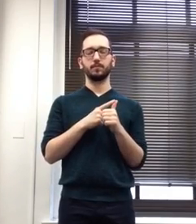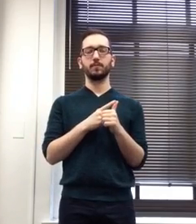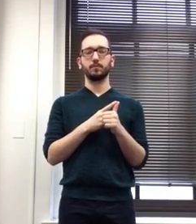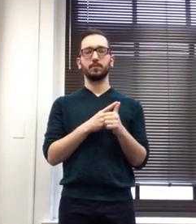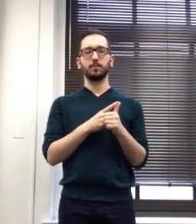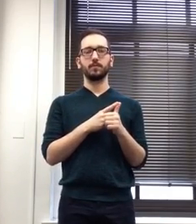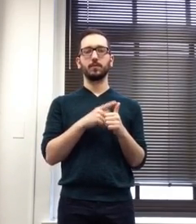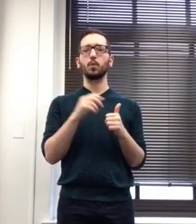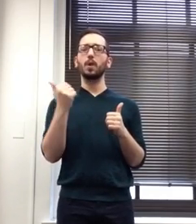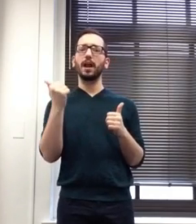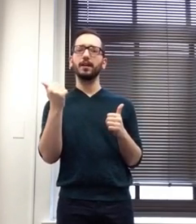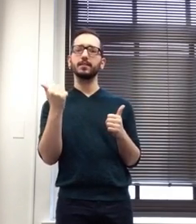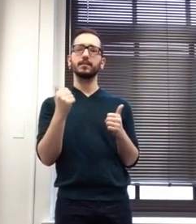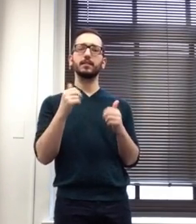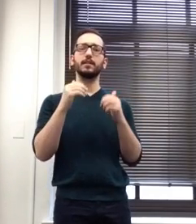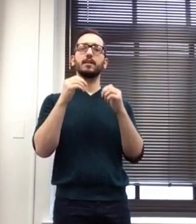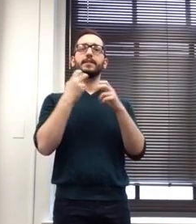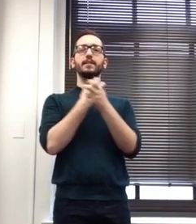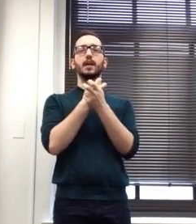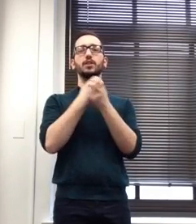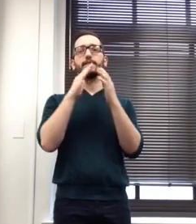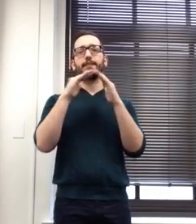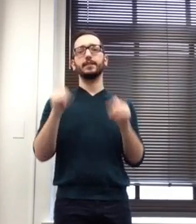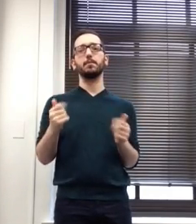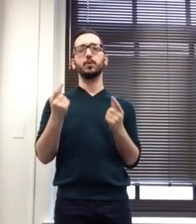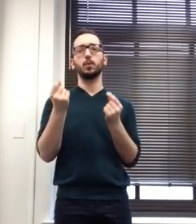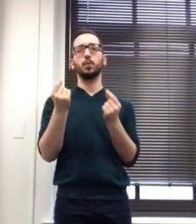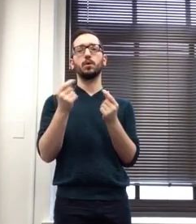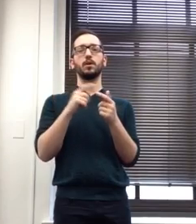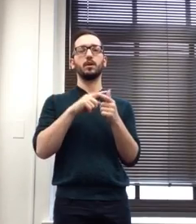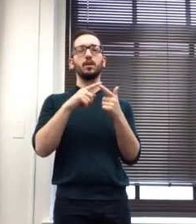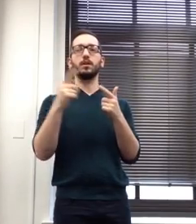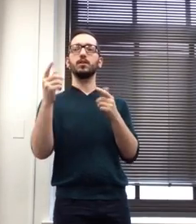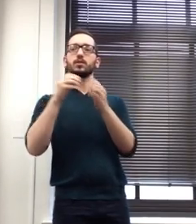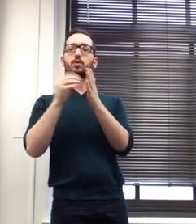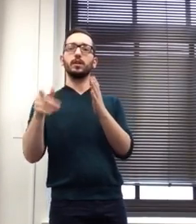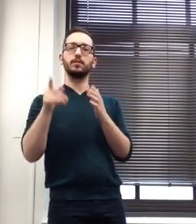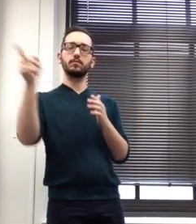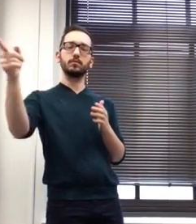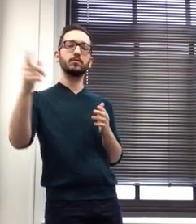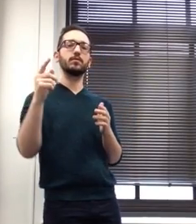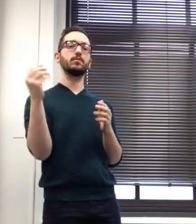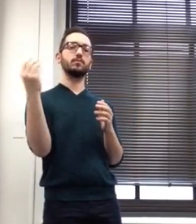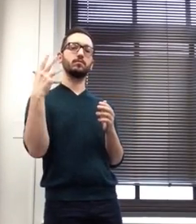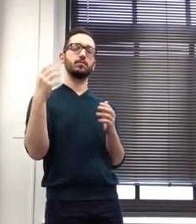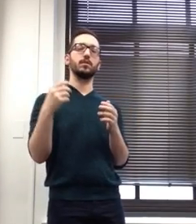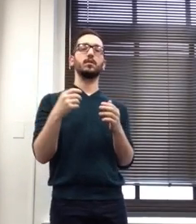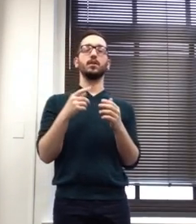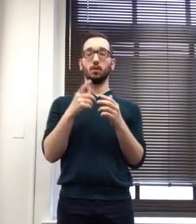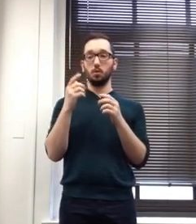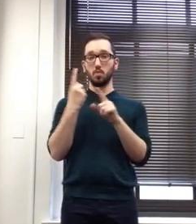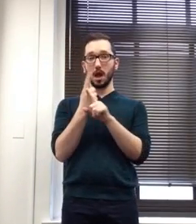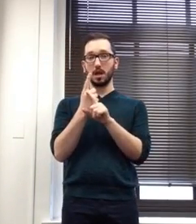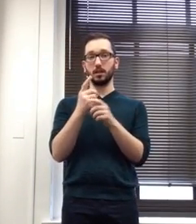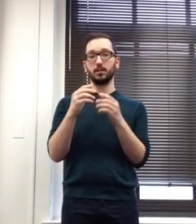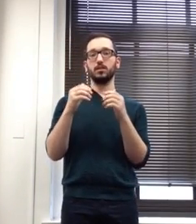Okay, what else does the skeletal system do for our body? Yes? Oh, wonderful. Storage. Storage of minerals. What are some minerals that we